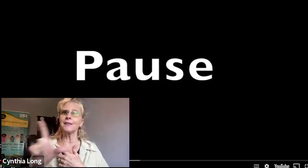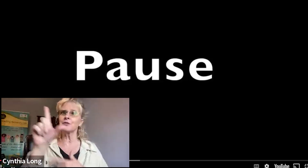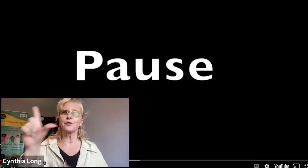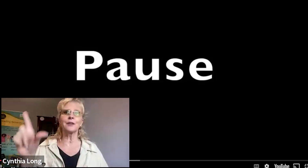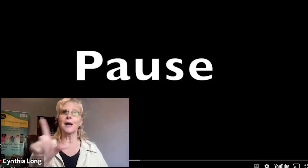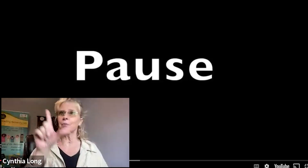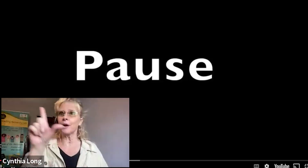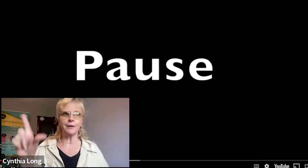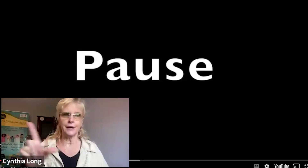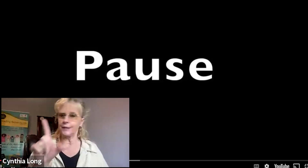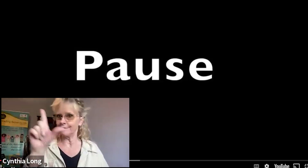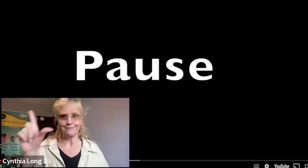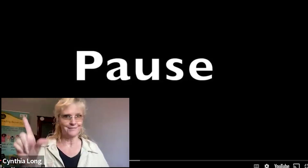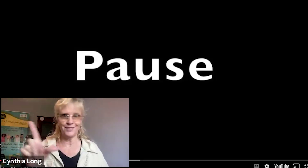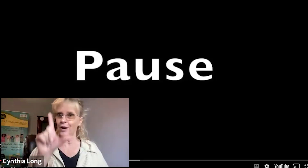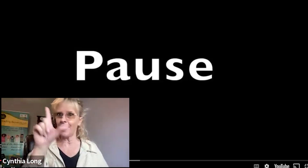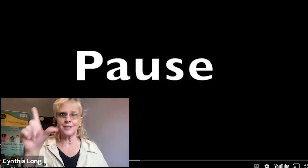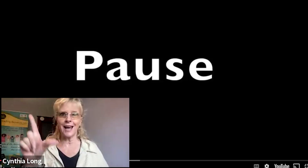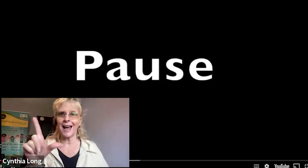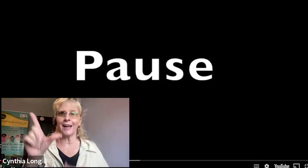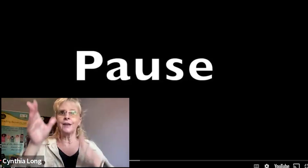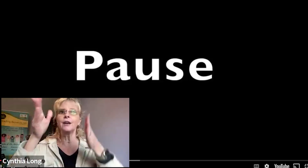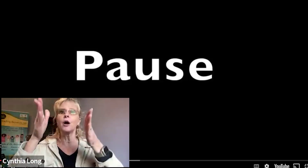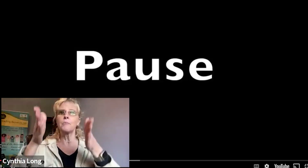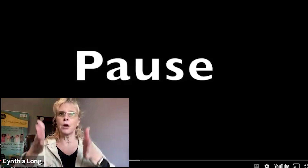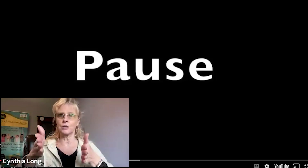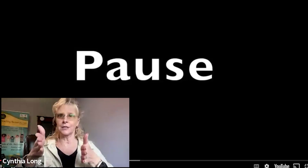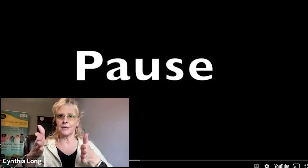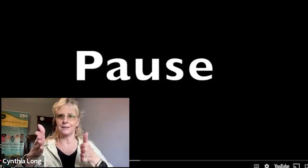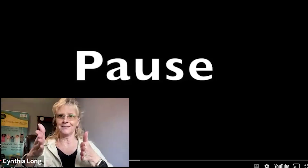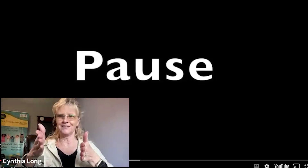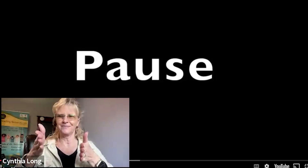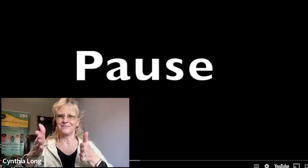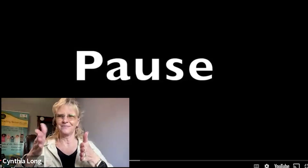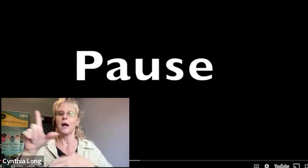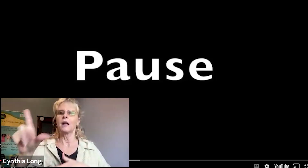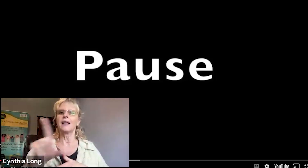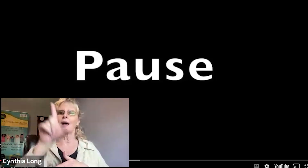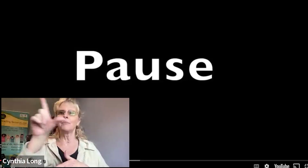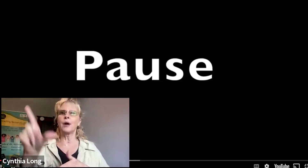can't sign this for librarian. You have to add person.